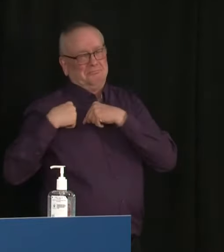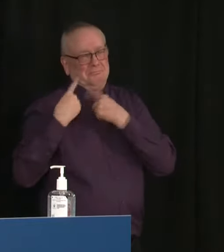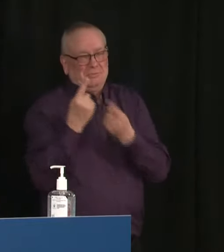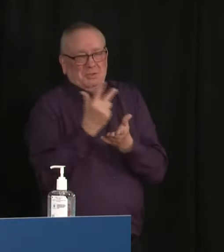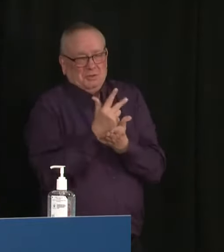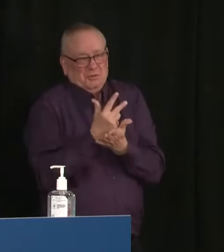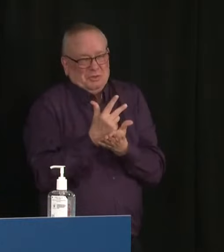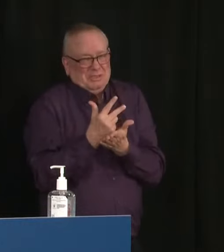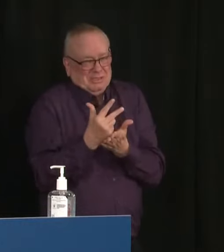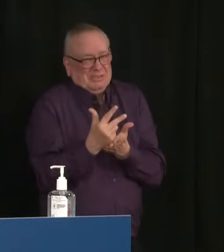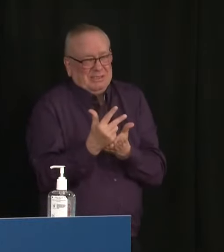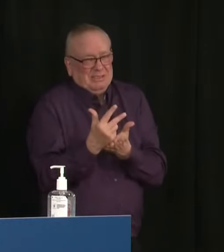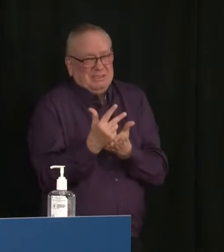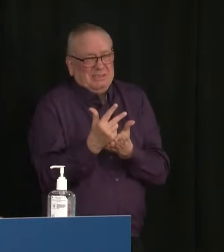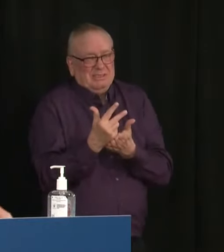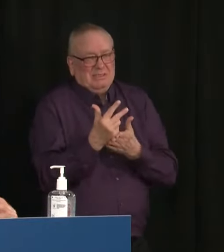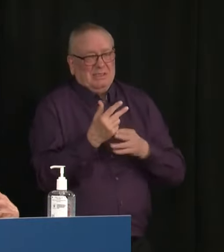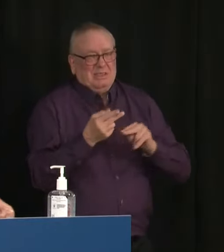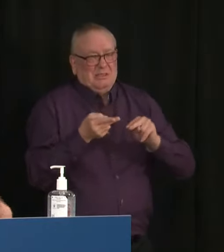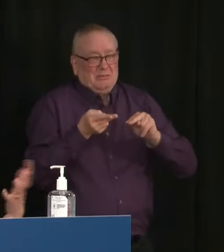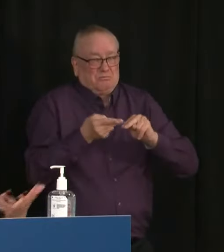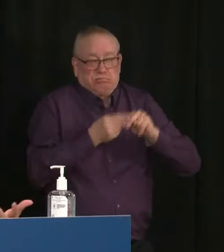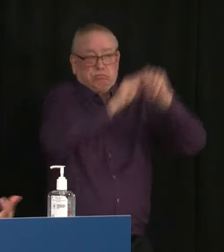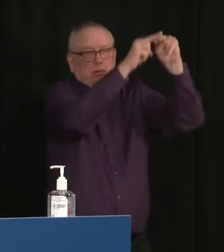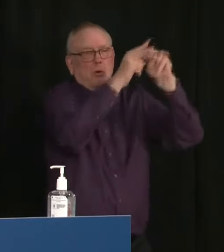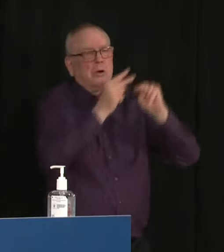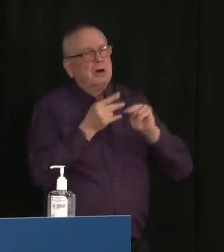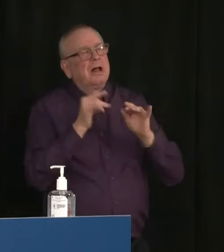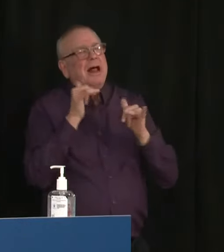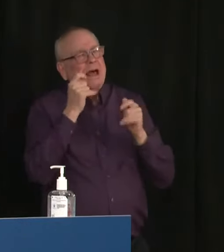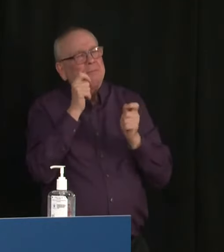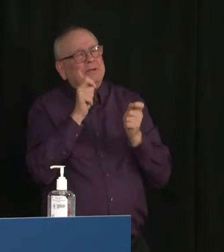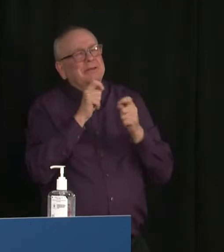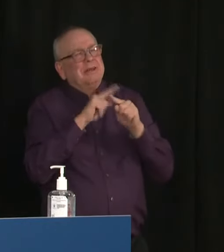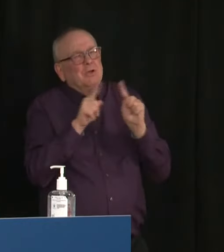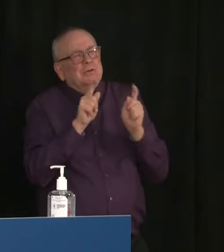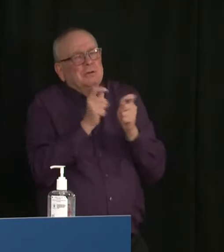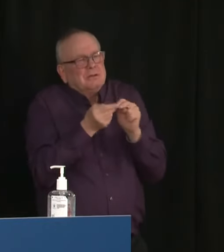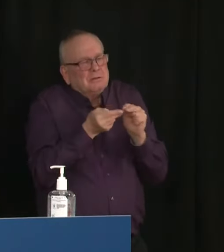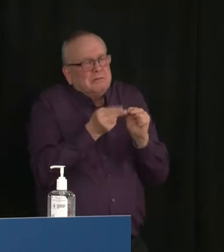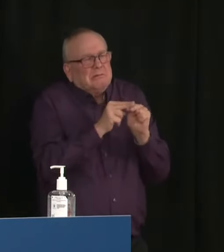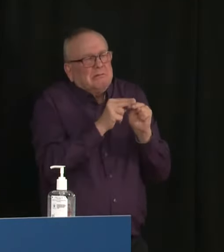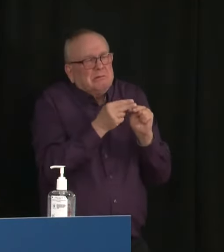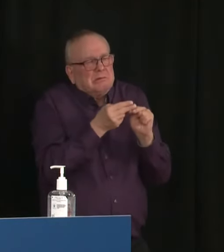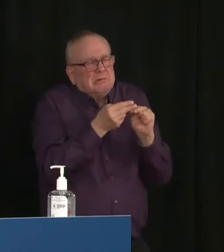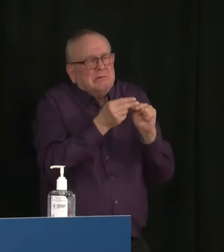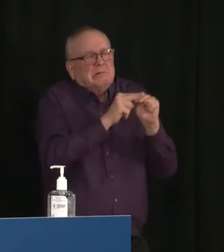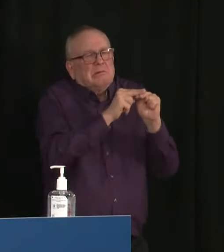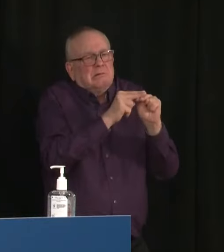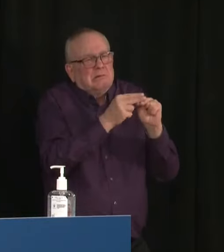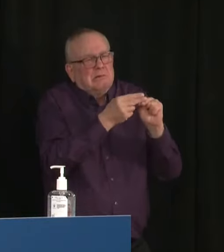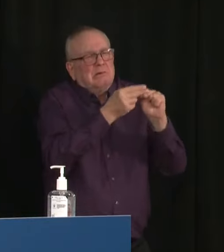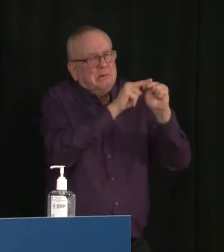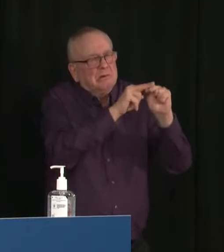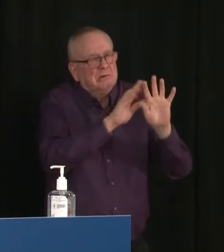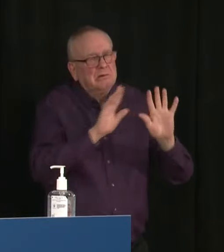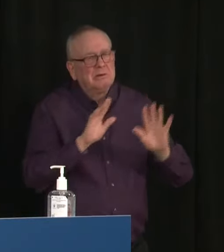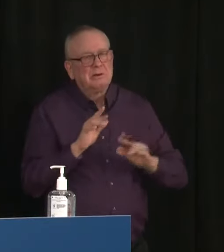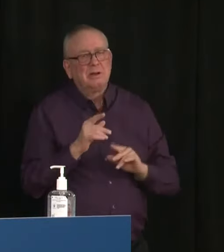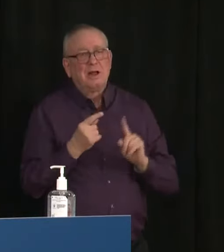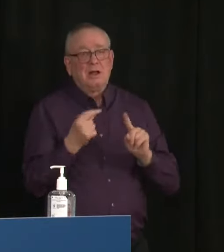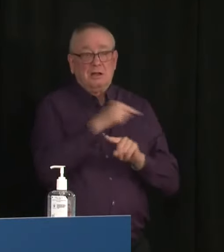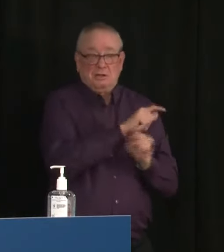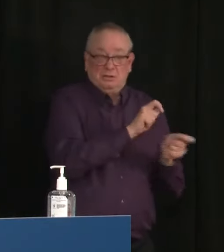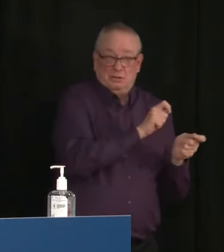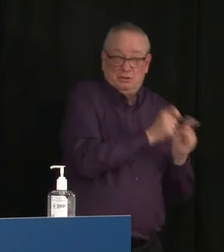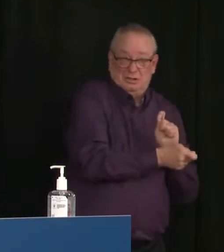with respect to seeing the impact of the combination of measures in place, it seems clear that the rate of growth is